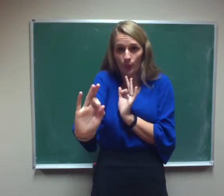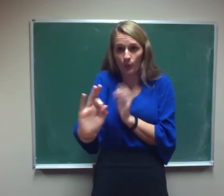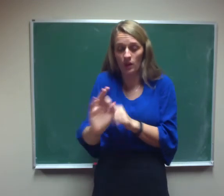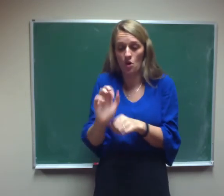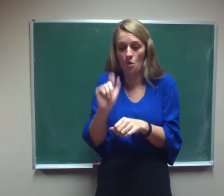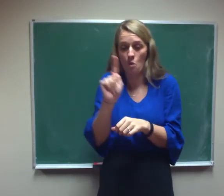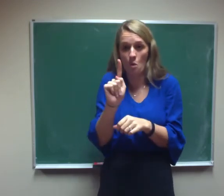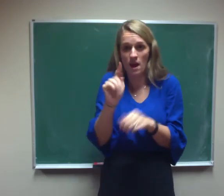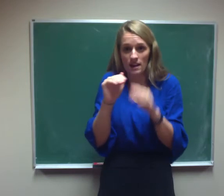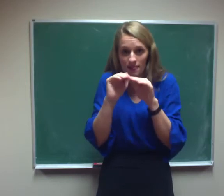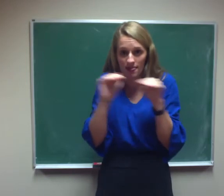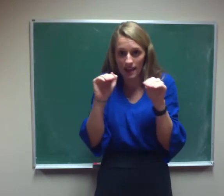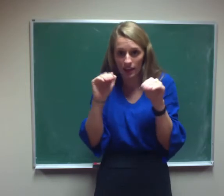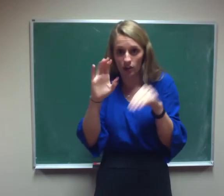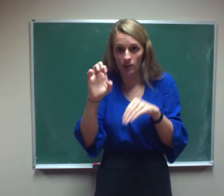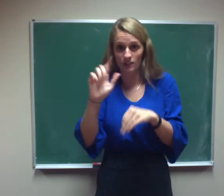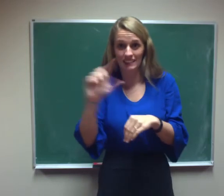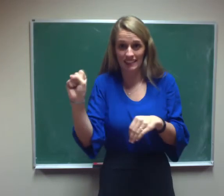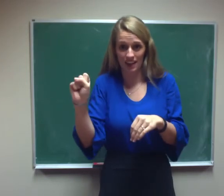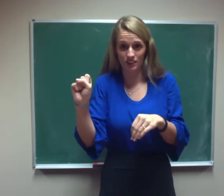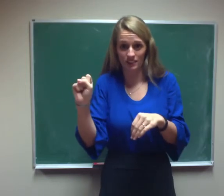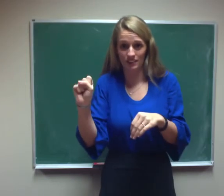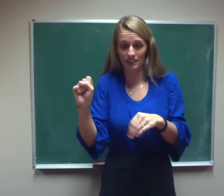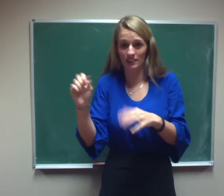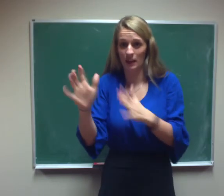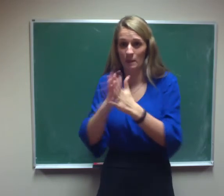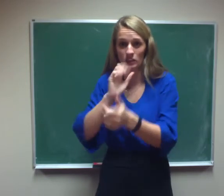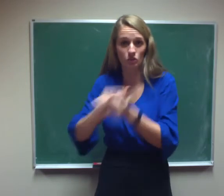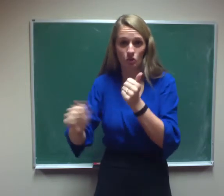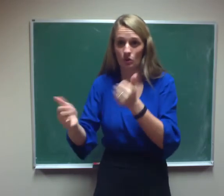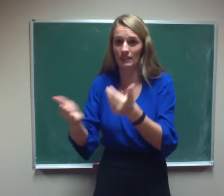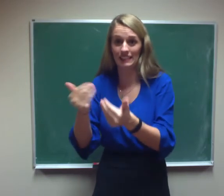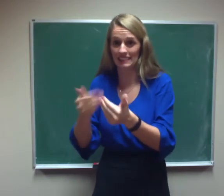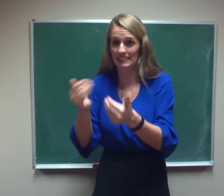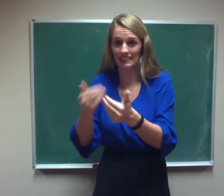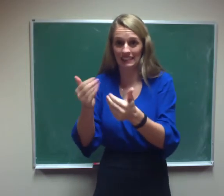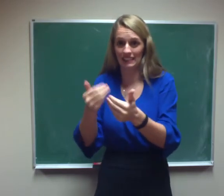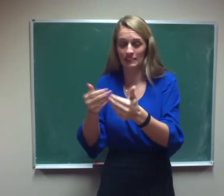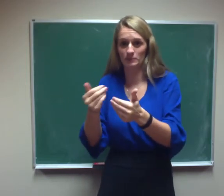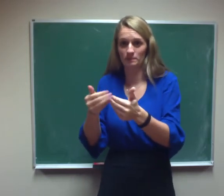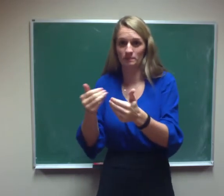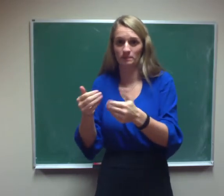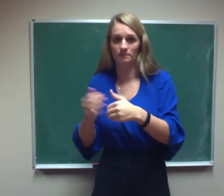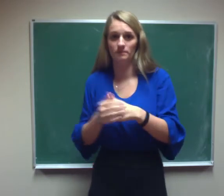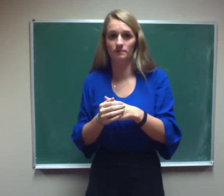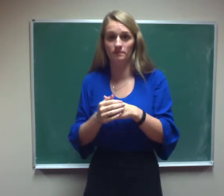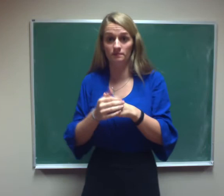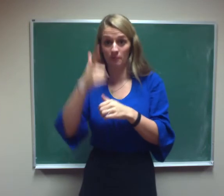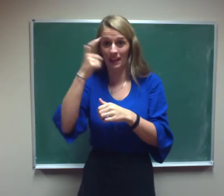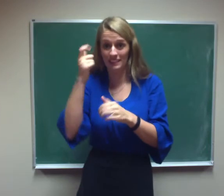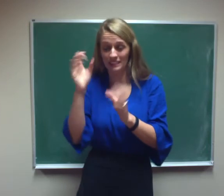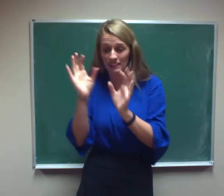delicate, they're potentially damaged very easily, and we have to be careful what we do with them. But because they're so small and thin, they